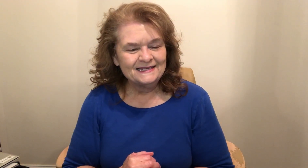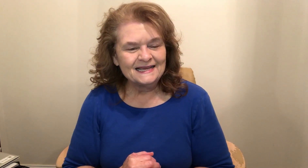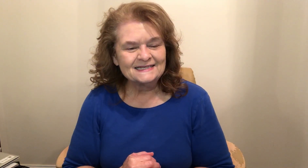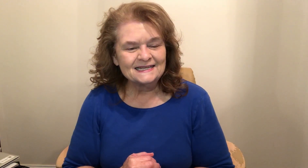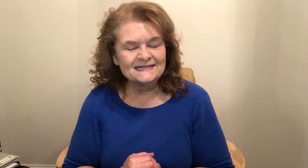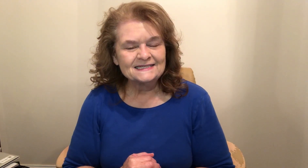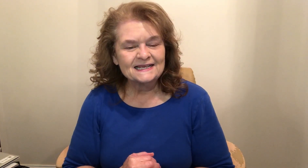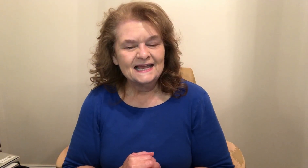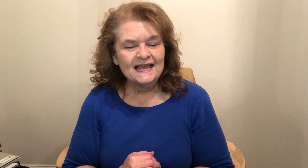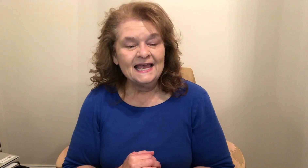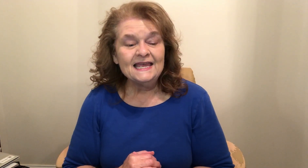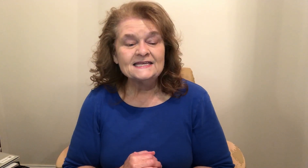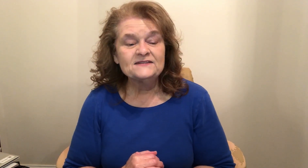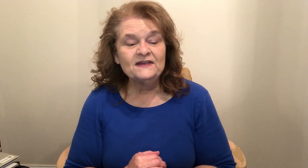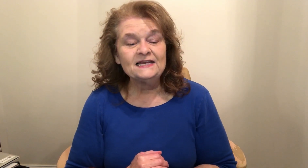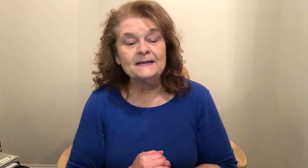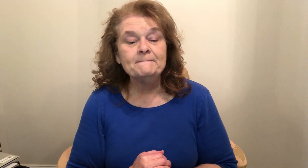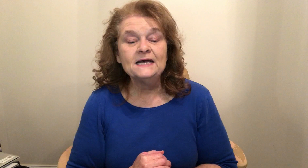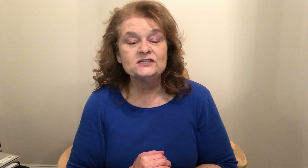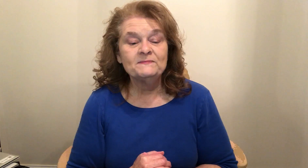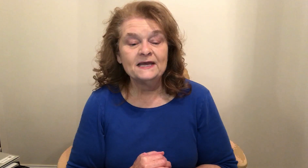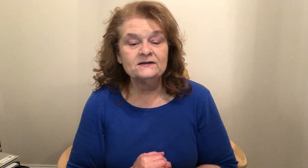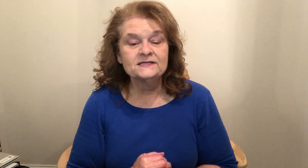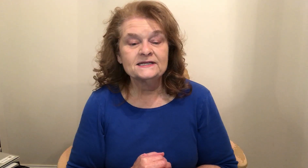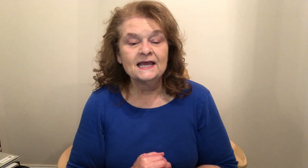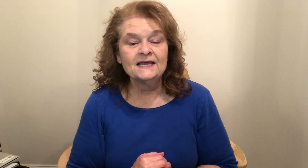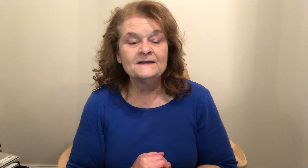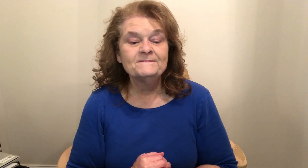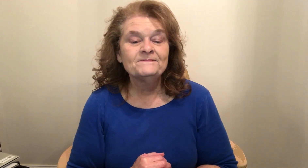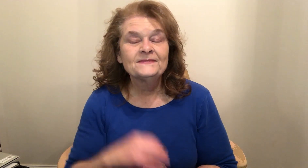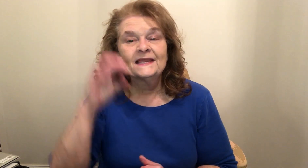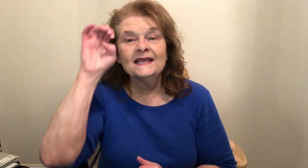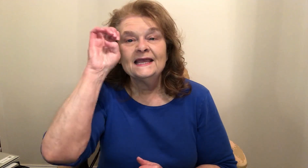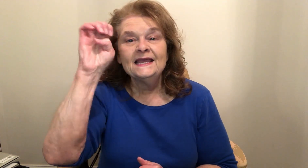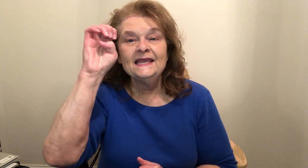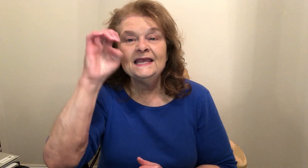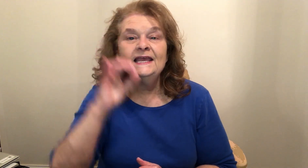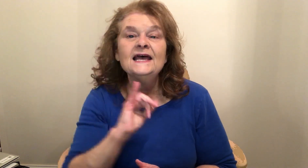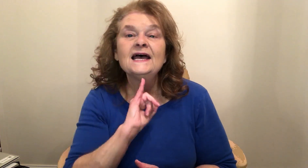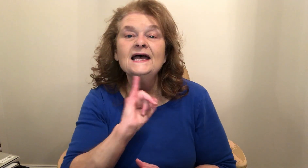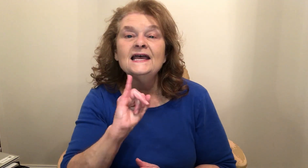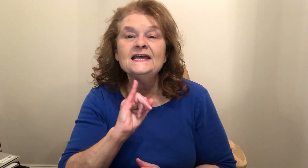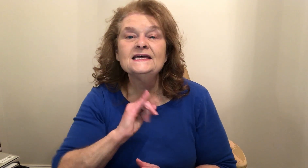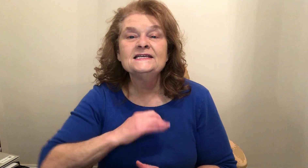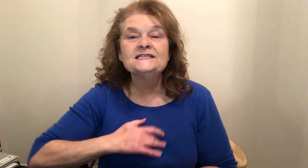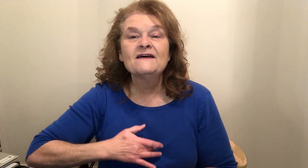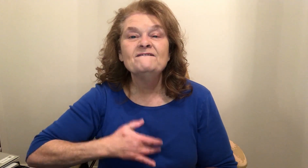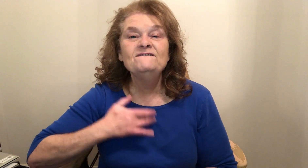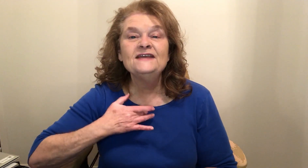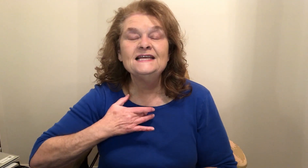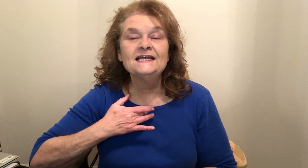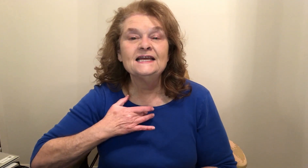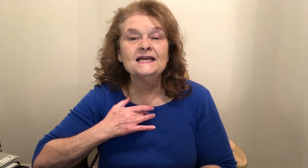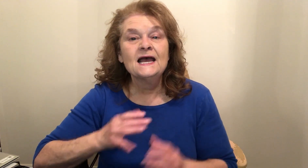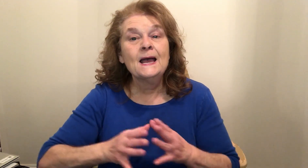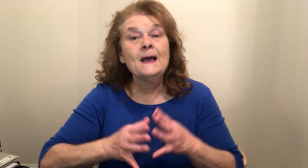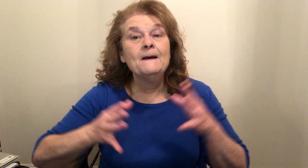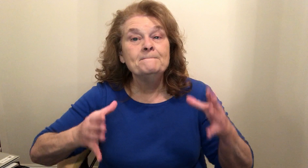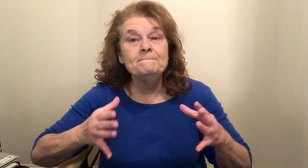Next sentence. He is feeling much better today. He is feeling